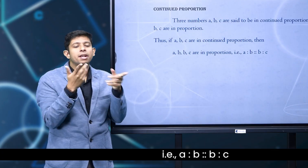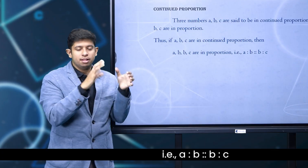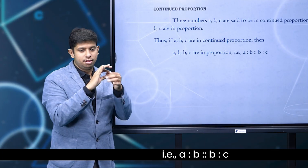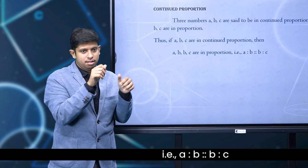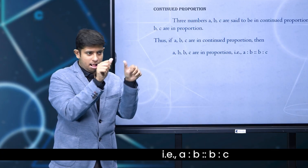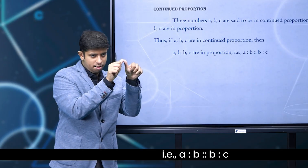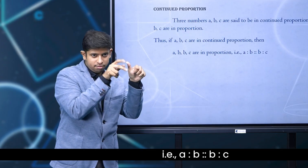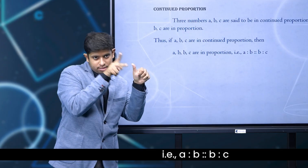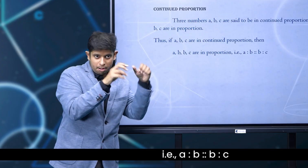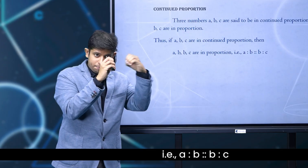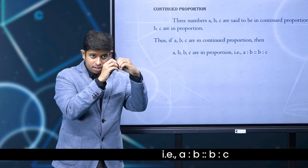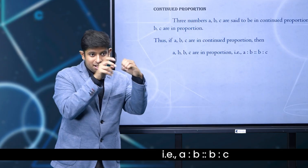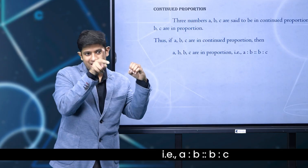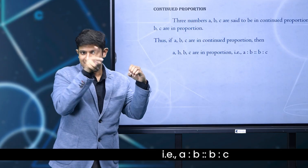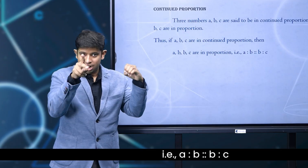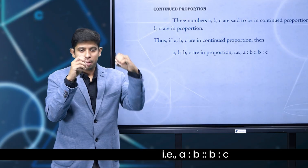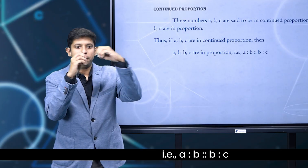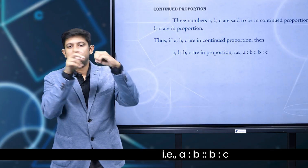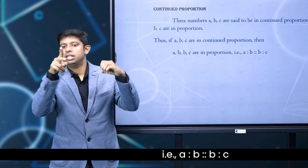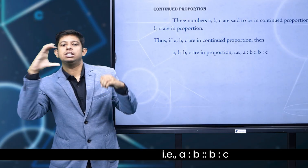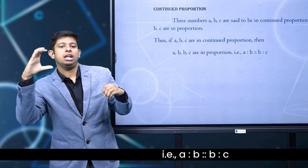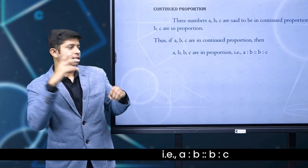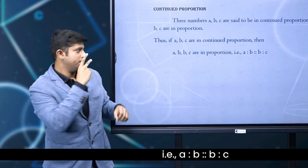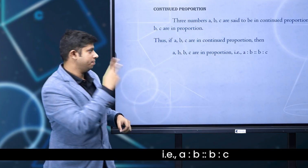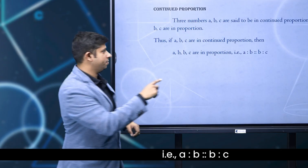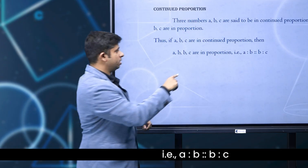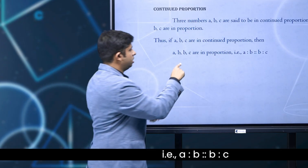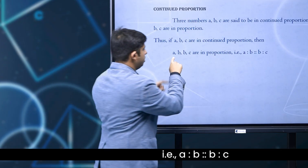is, A is to, B is to, B is to C.